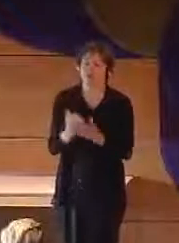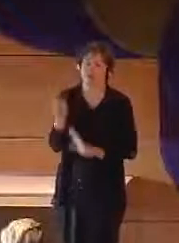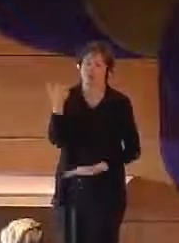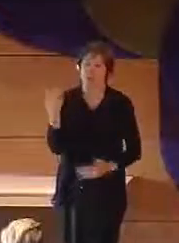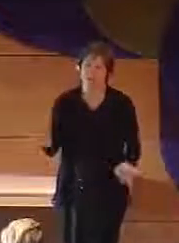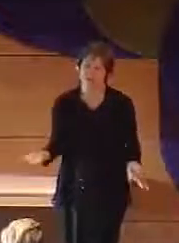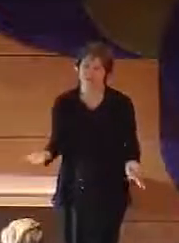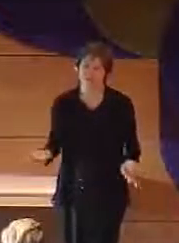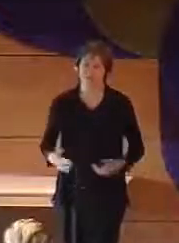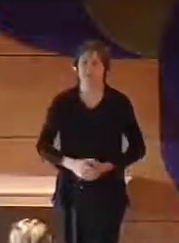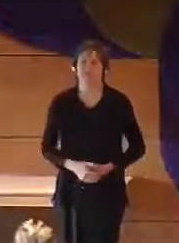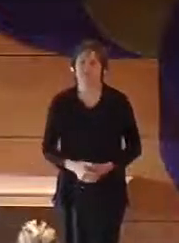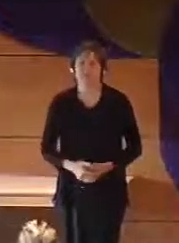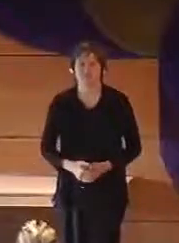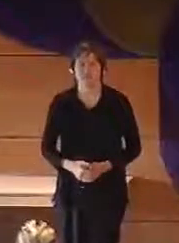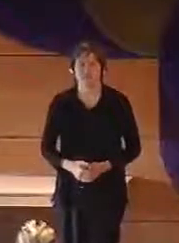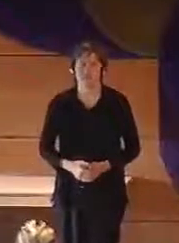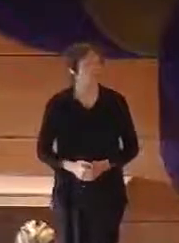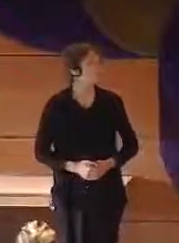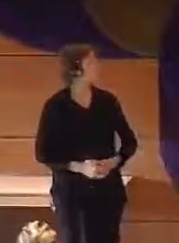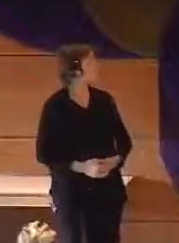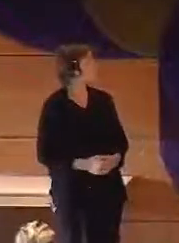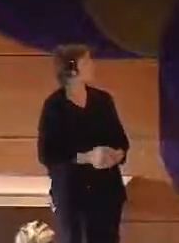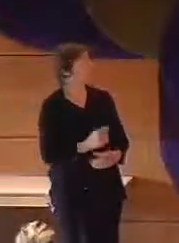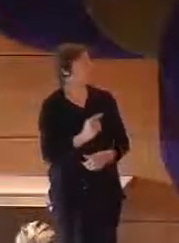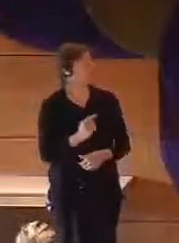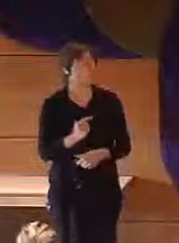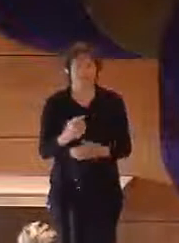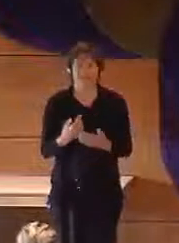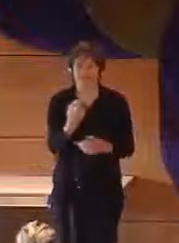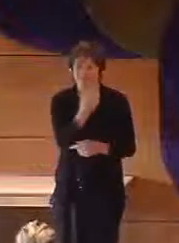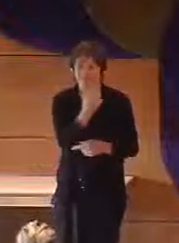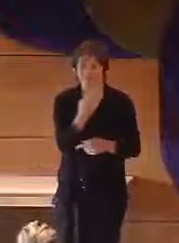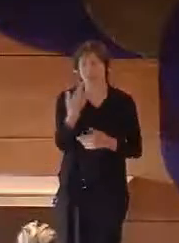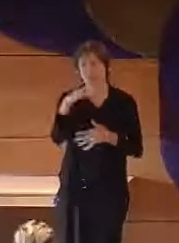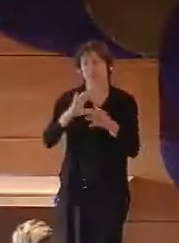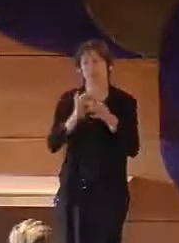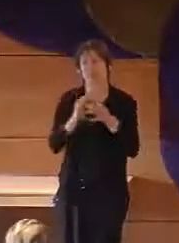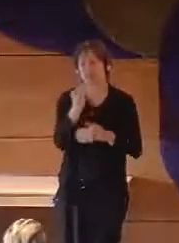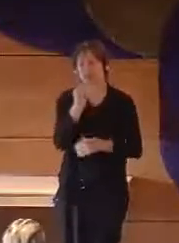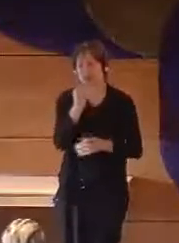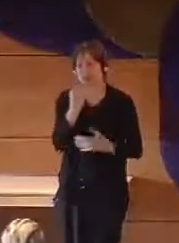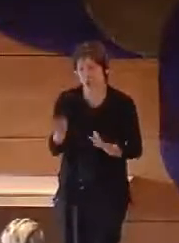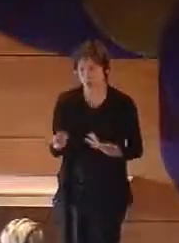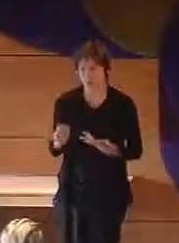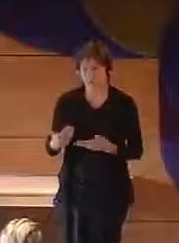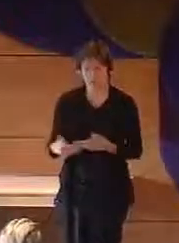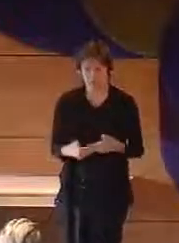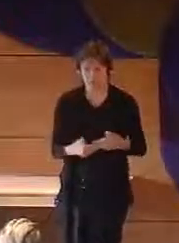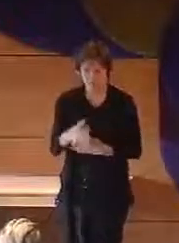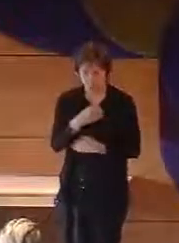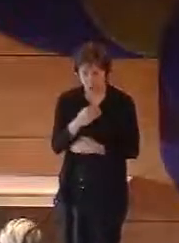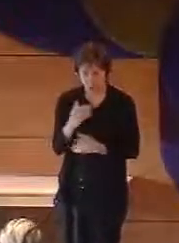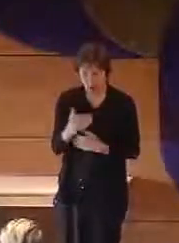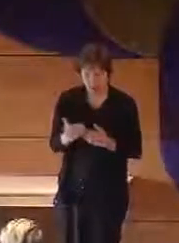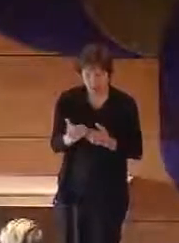this part is mainly nutrition. So children who don't grow in the first year or so of life, it's usually because, and especially in children with CHARGE,